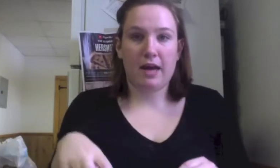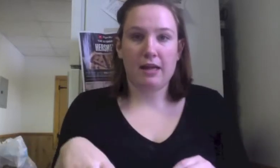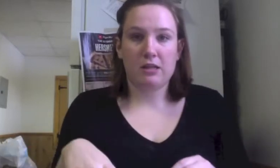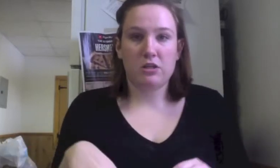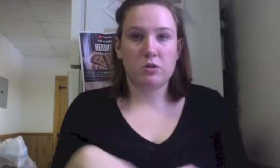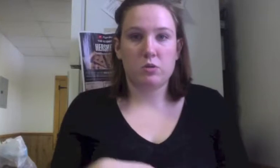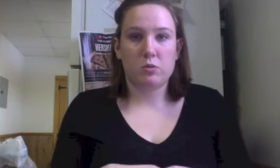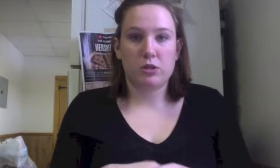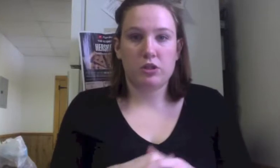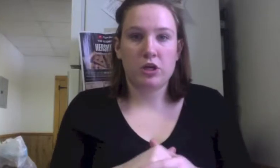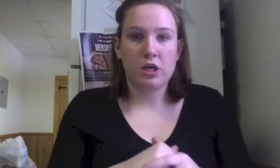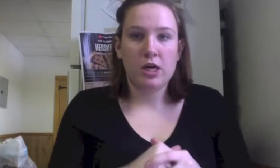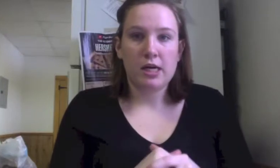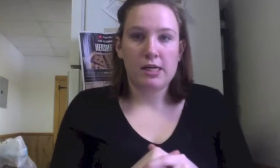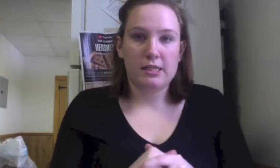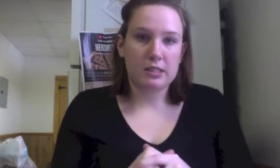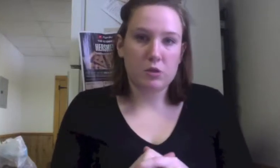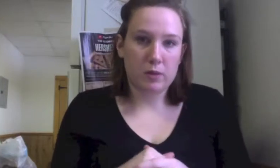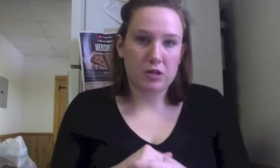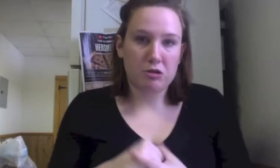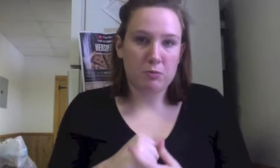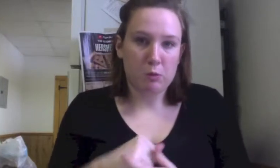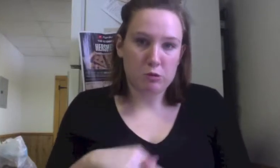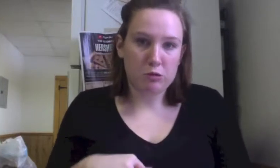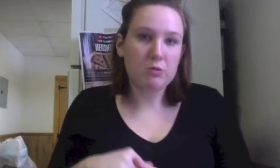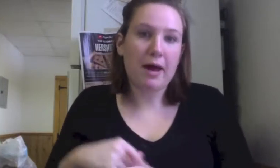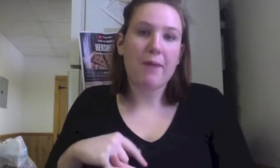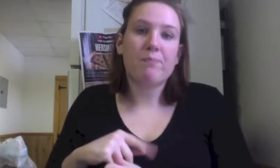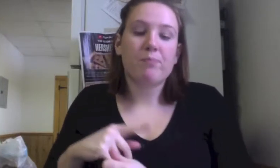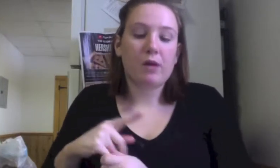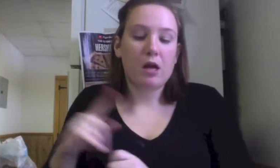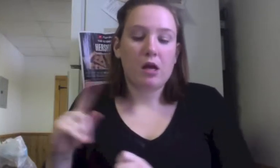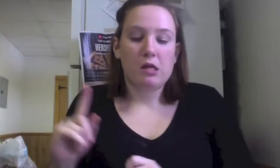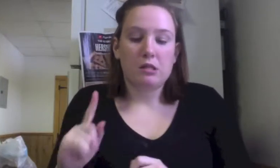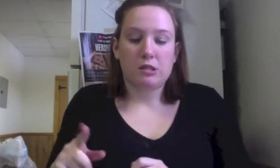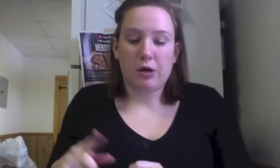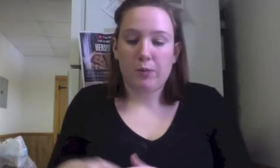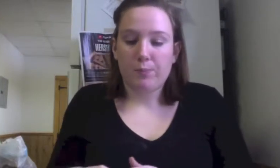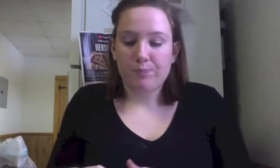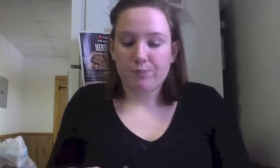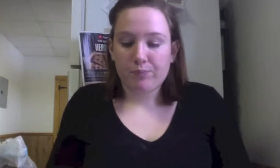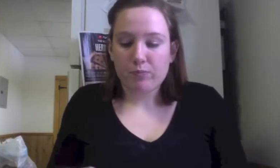the 2's, which isn't the way they're supposed to do that. So,